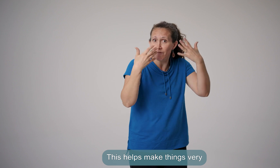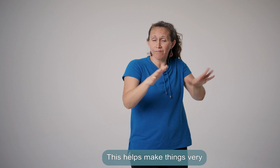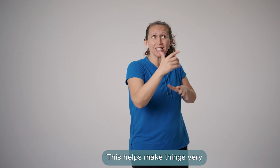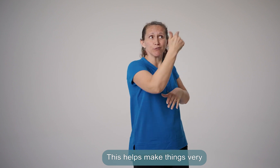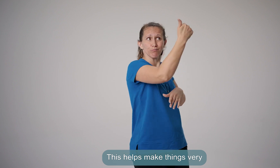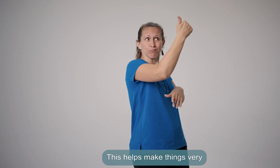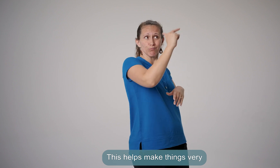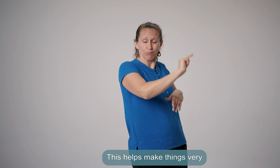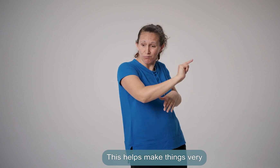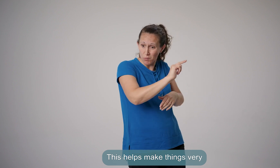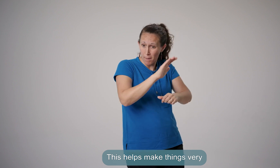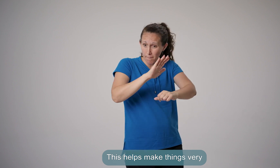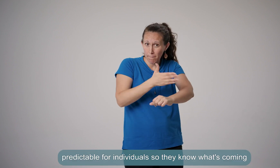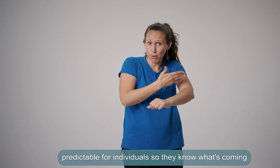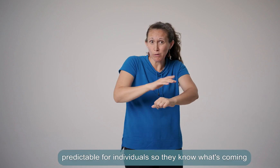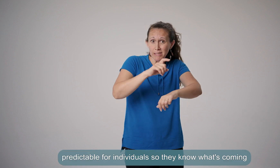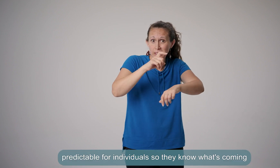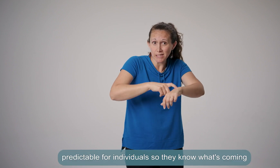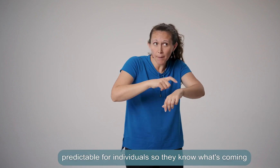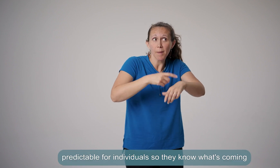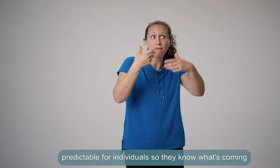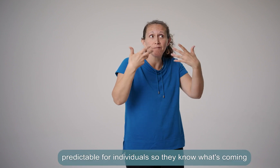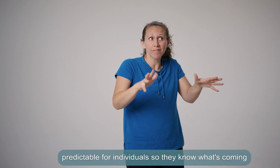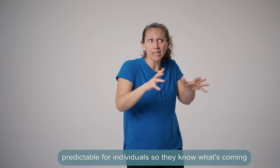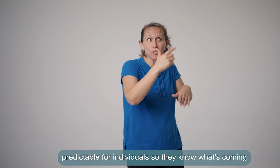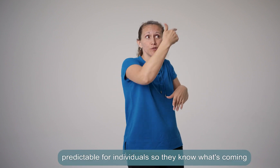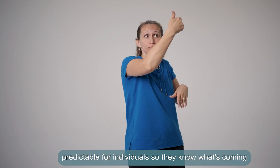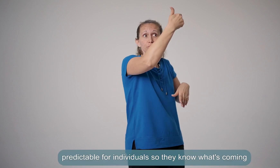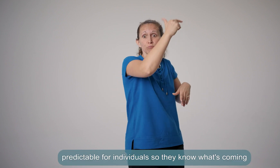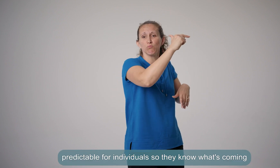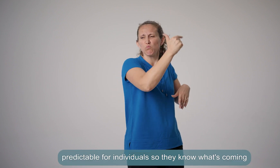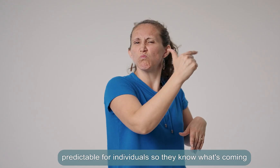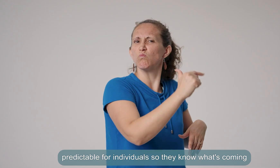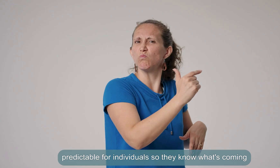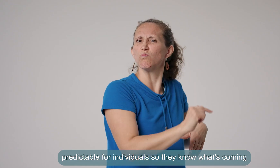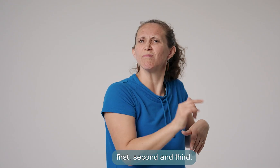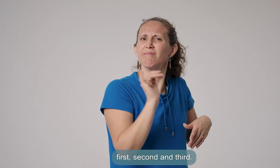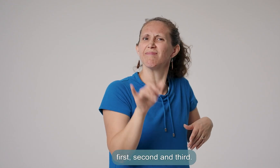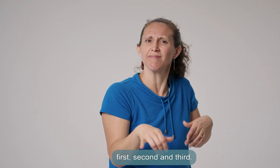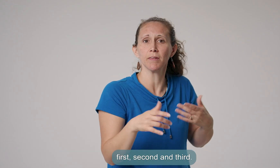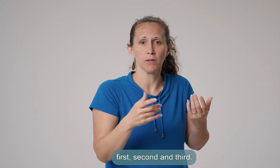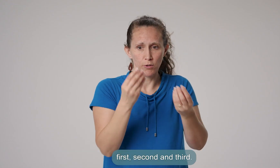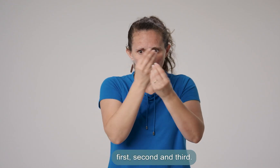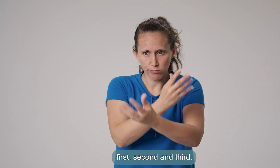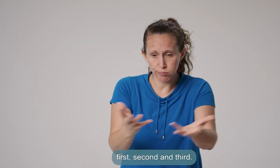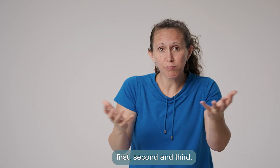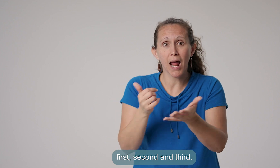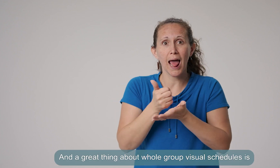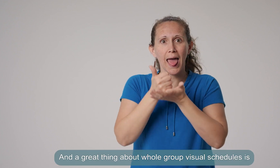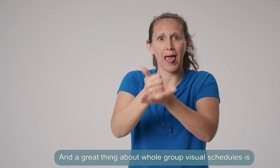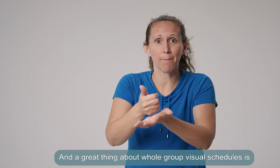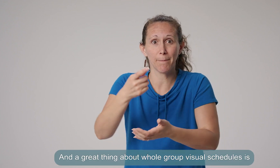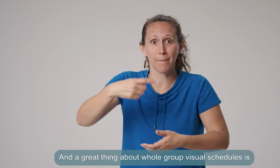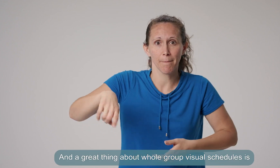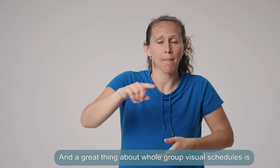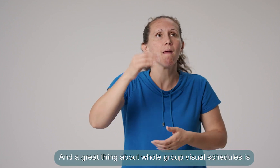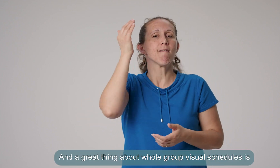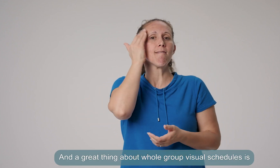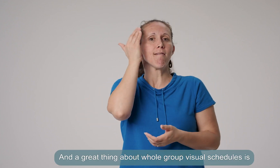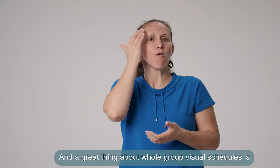This helps make things very predictable for individuals so they know what's coming first, second, and third. And a great thing about whole group